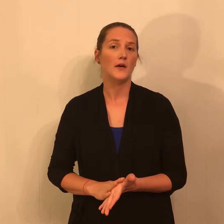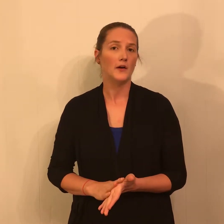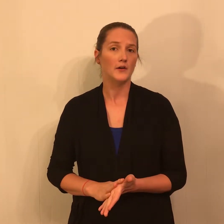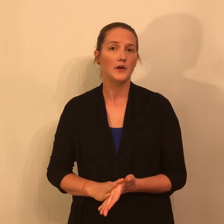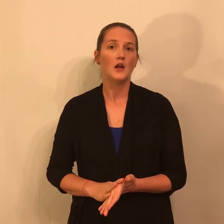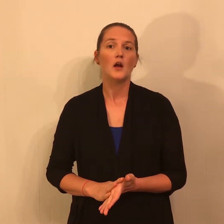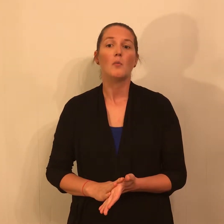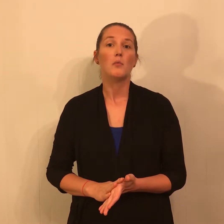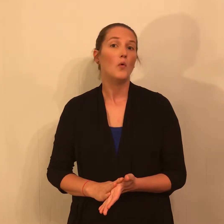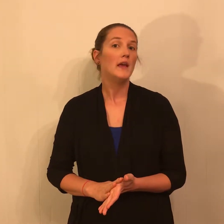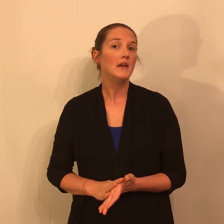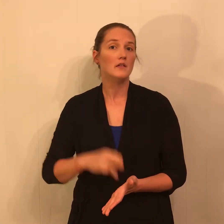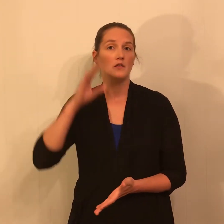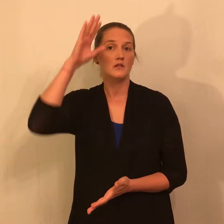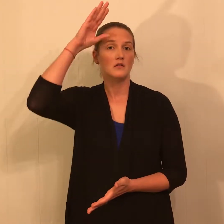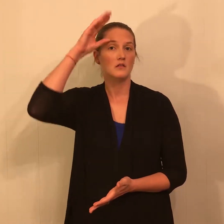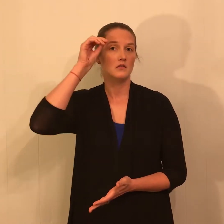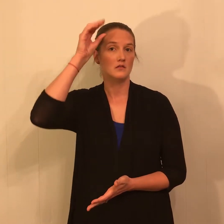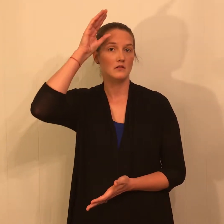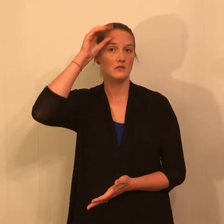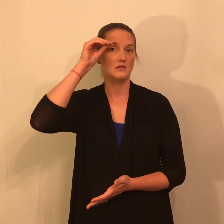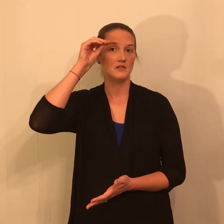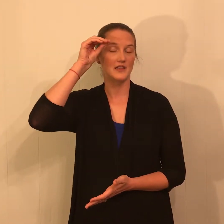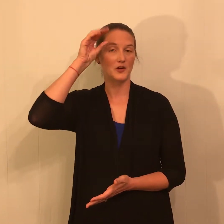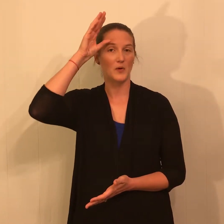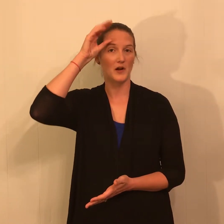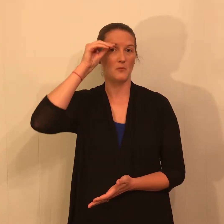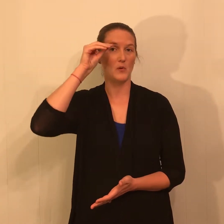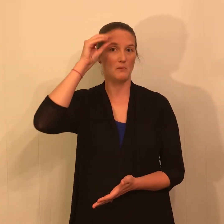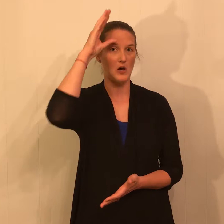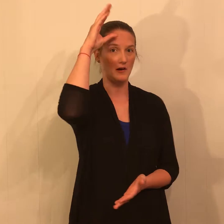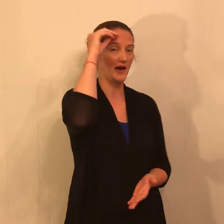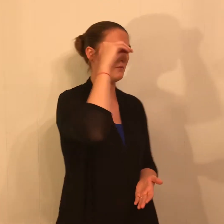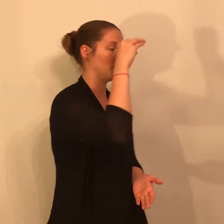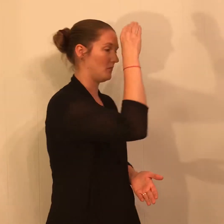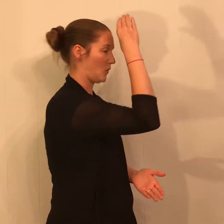her. Boy, like you're wearing a ball cap, boy.